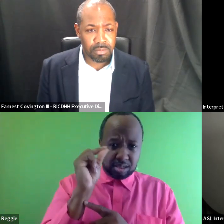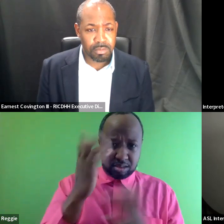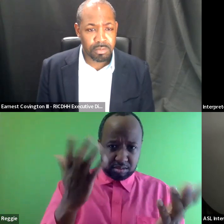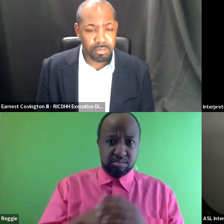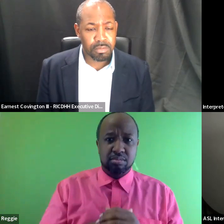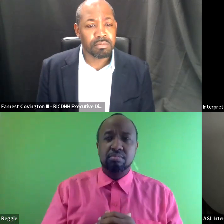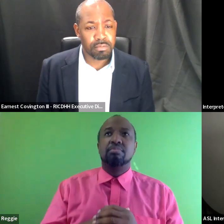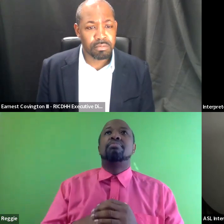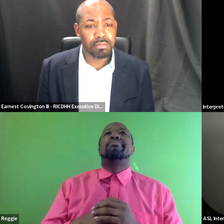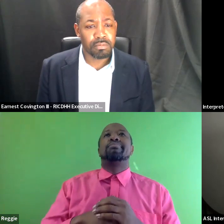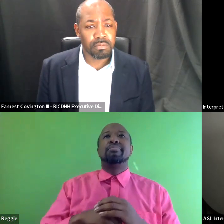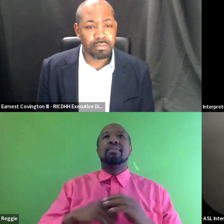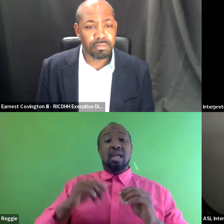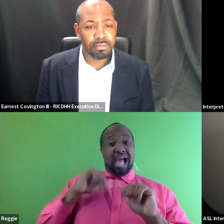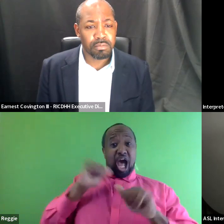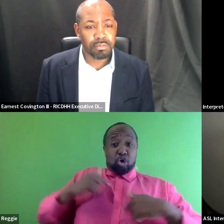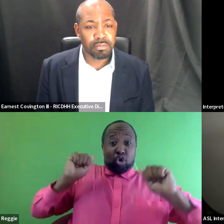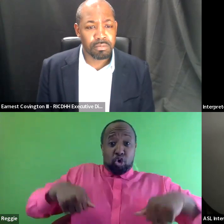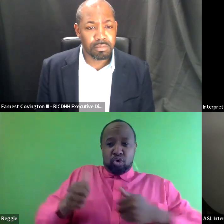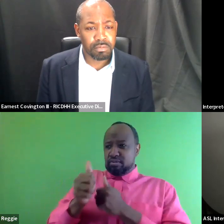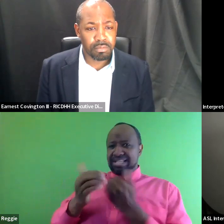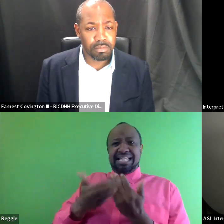and weaknesses are.